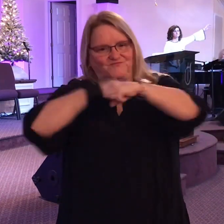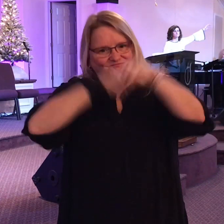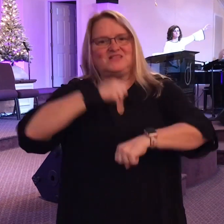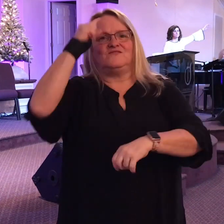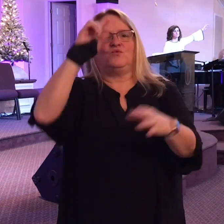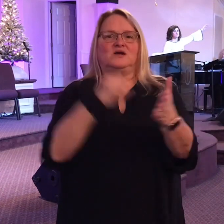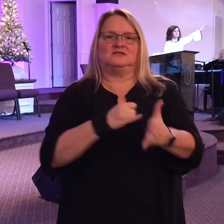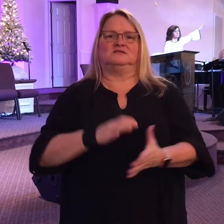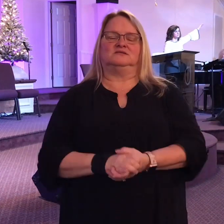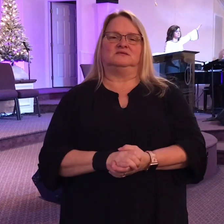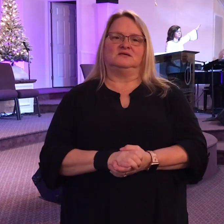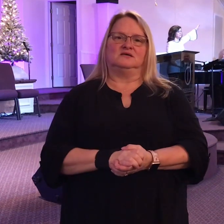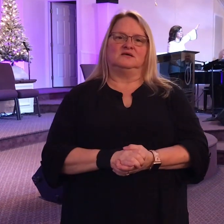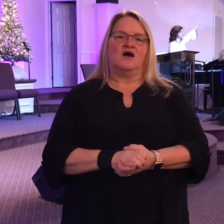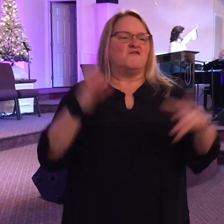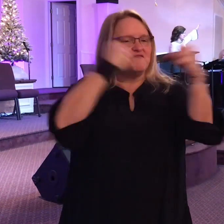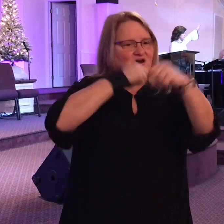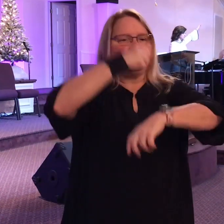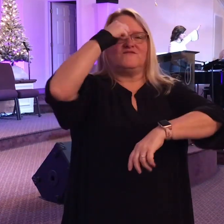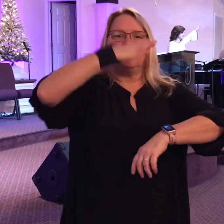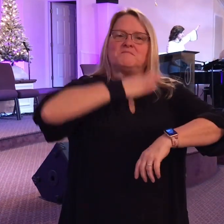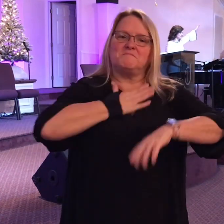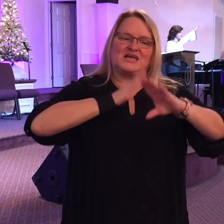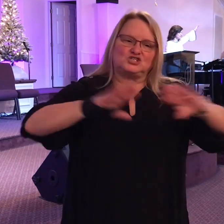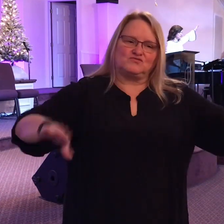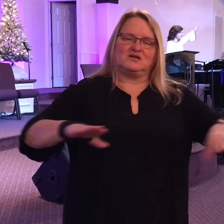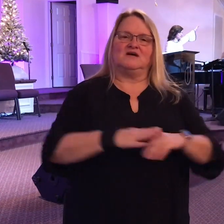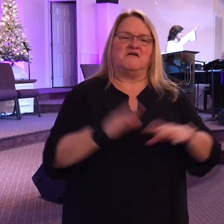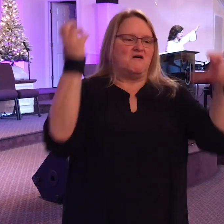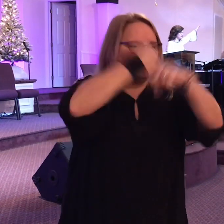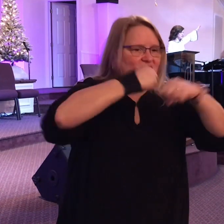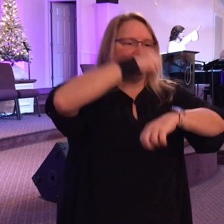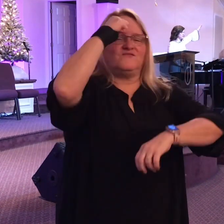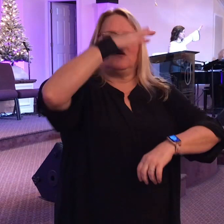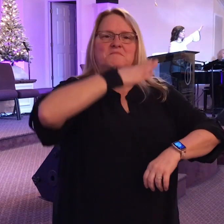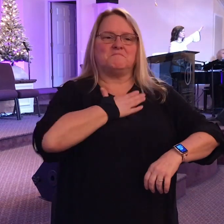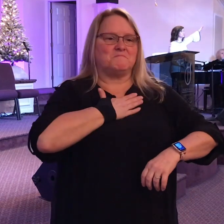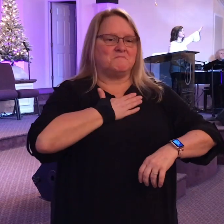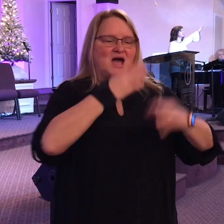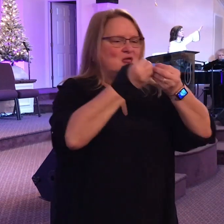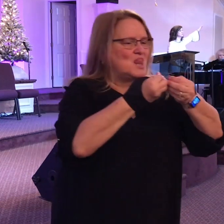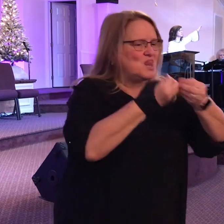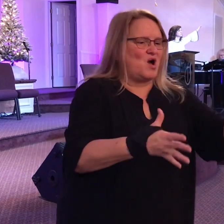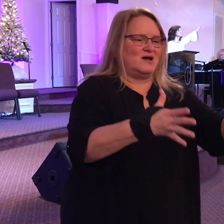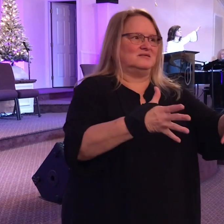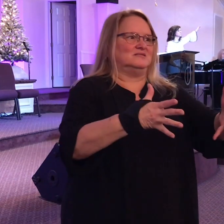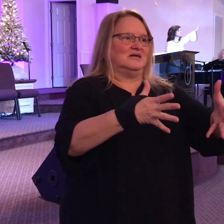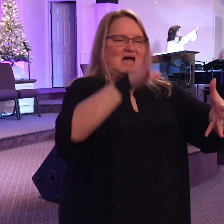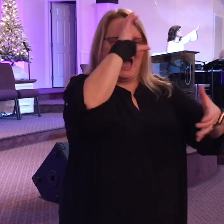Fight. Woo. Amen. Fight for it. Fight for my children. Fight for my lost husband. Fight for my